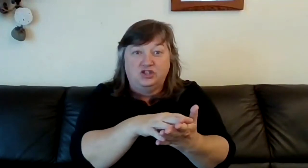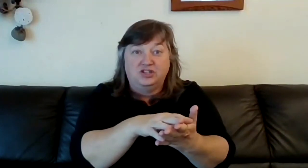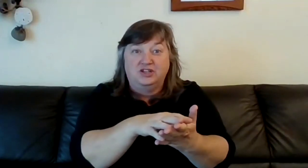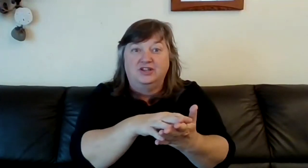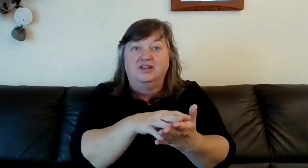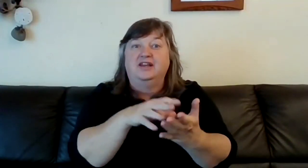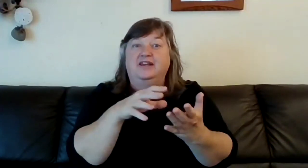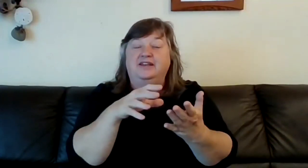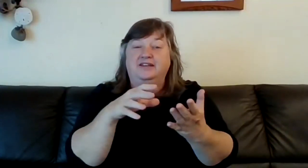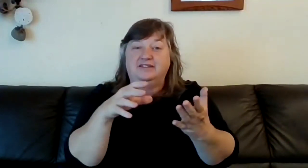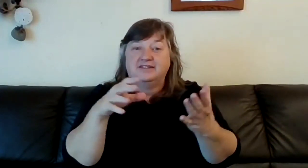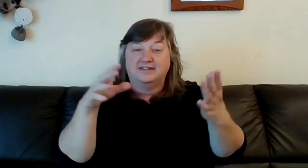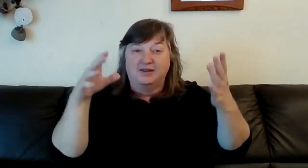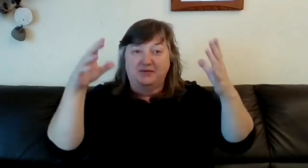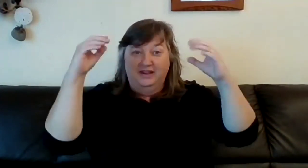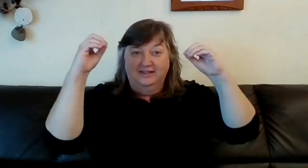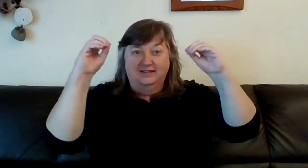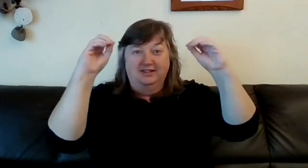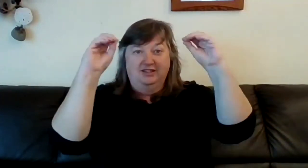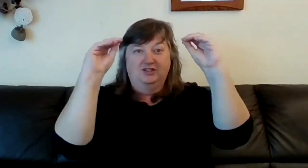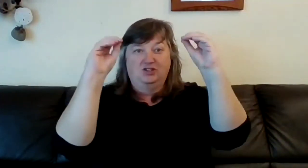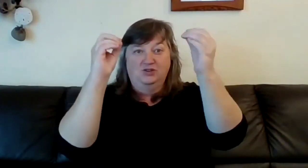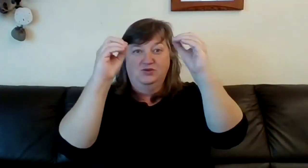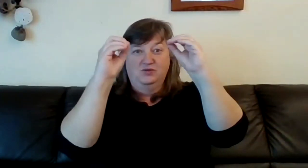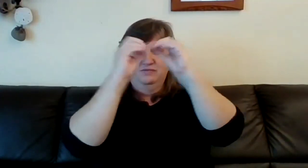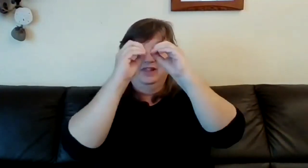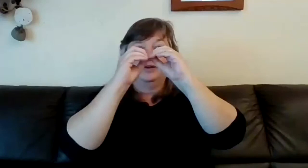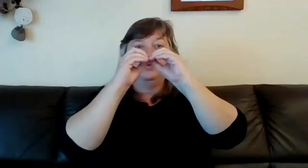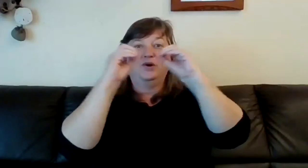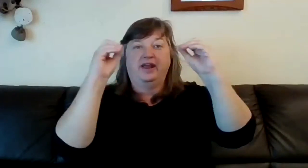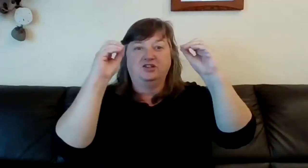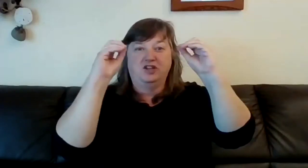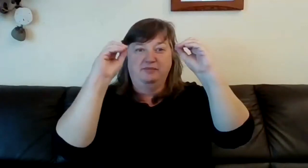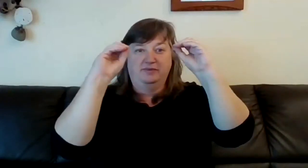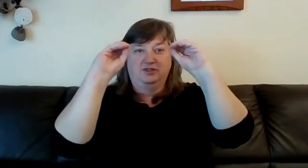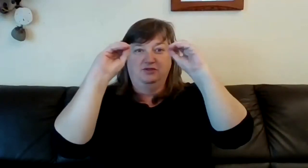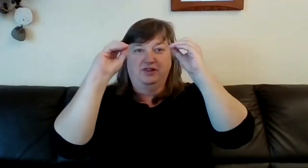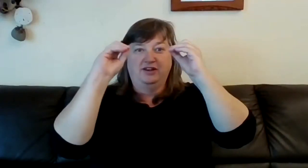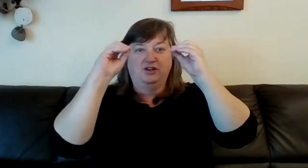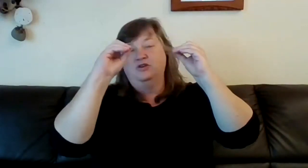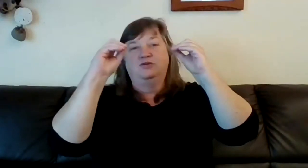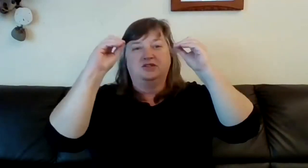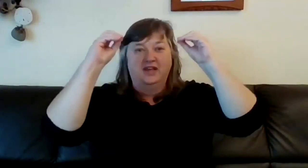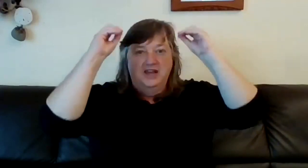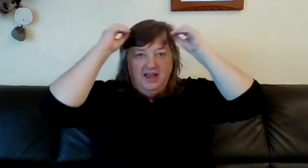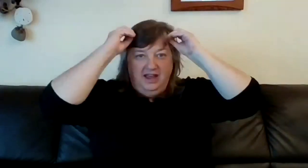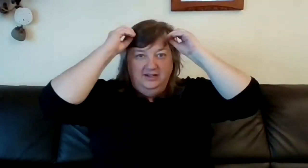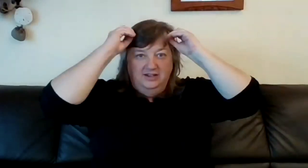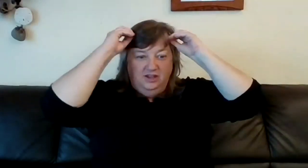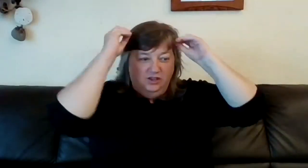Teach is the two, like a more hand shape, two flattened O's, and